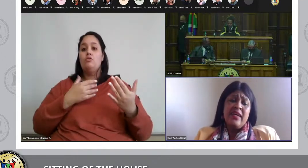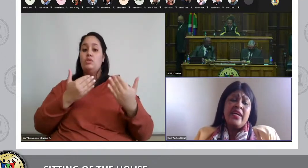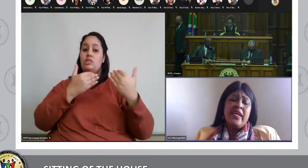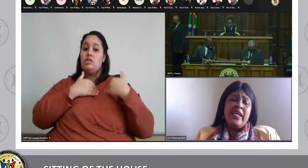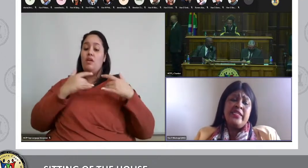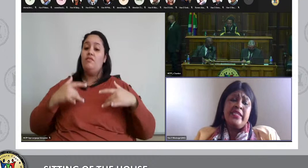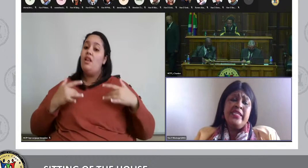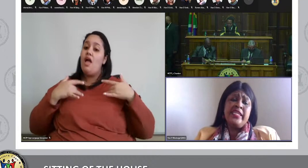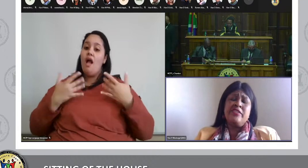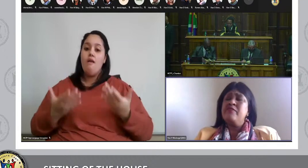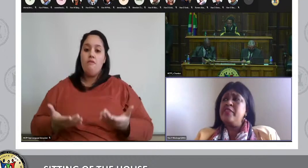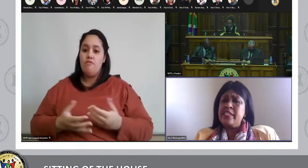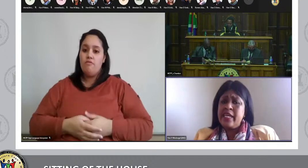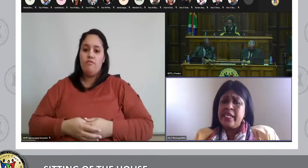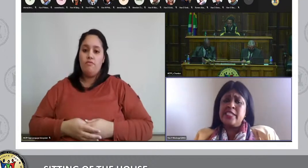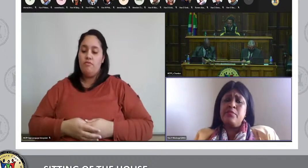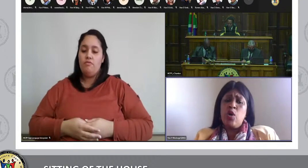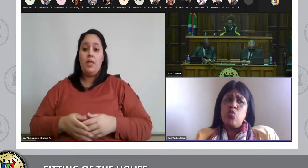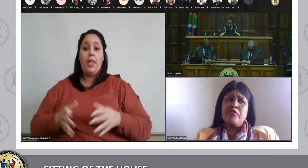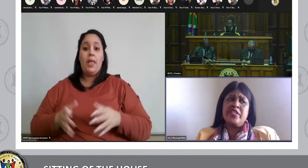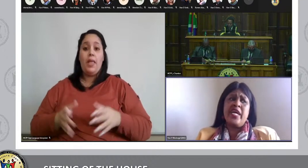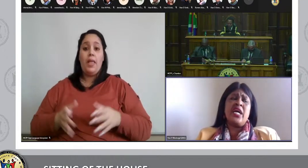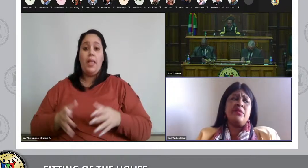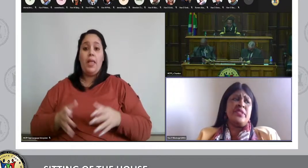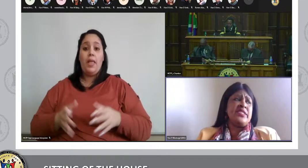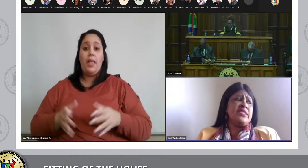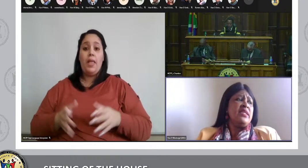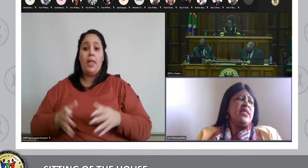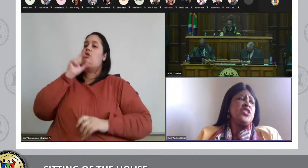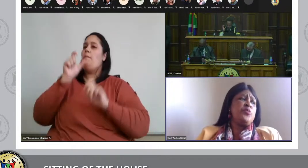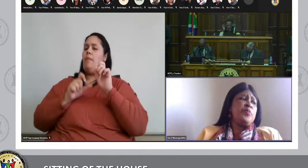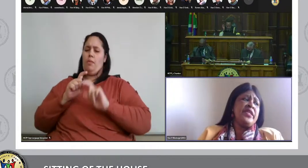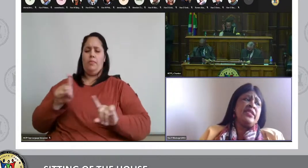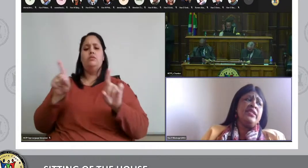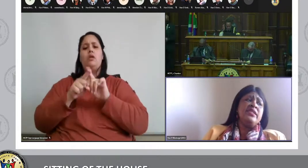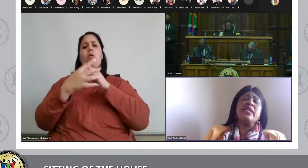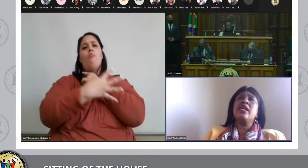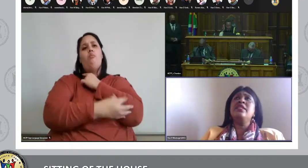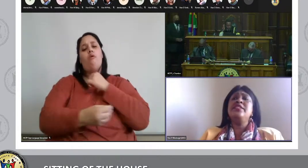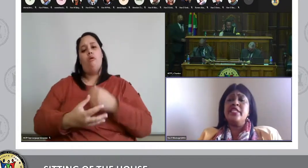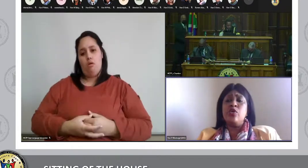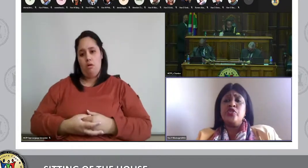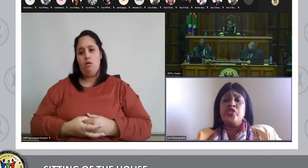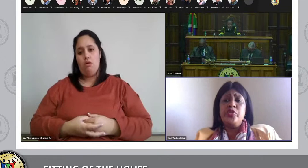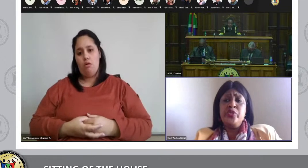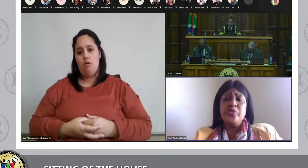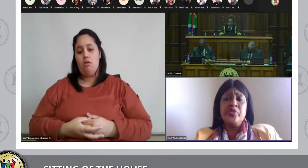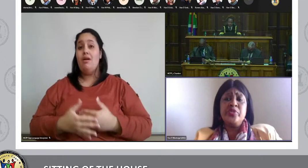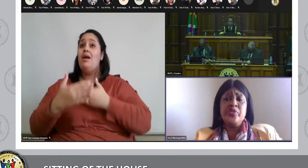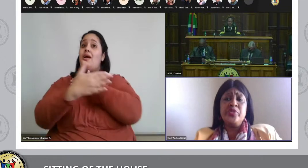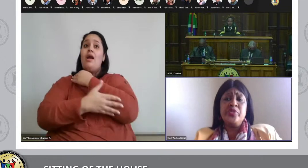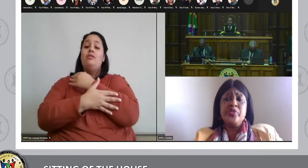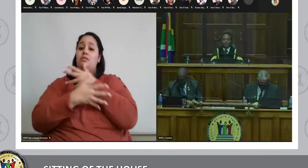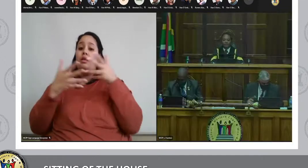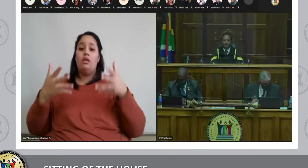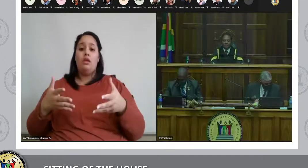red. En nie net vir die rykes nie, maar ook vir die armes. Speaker, the country